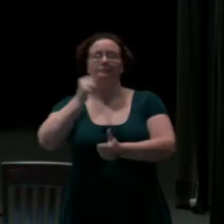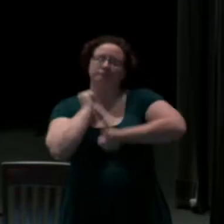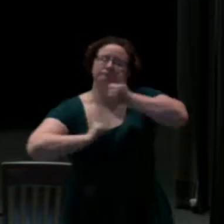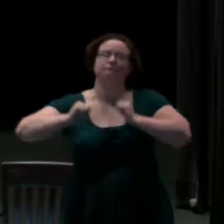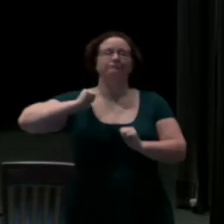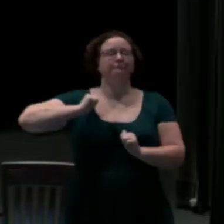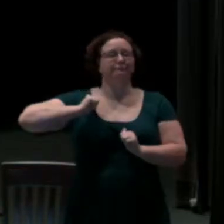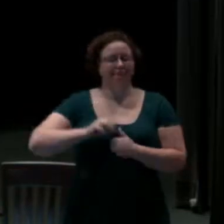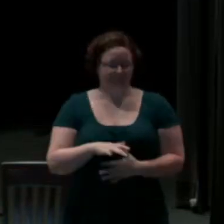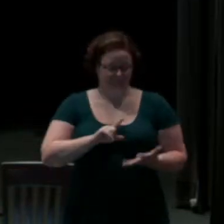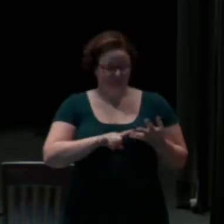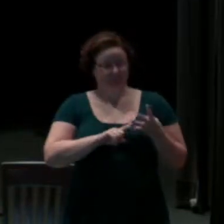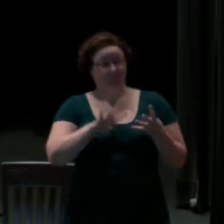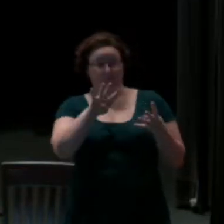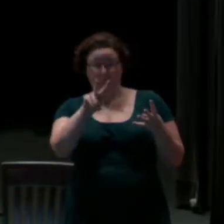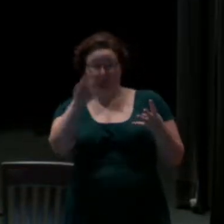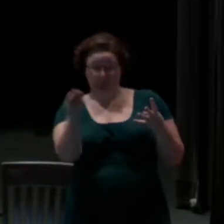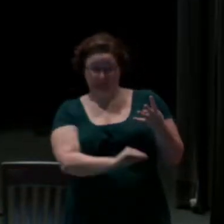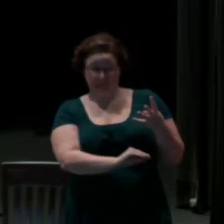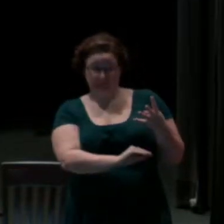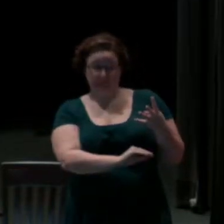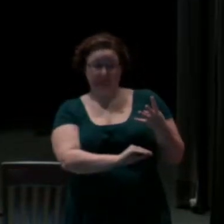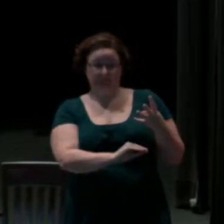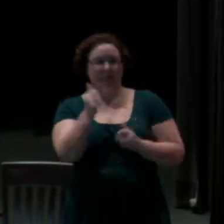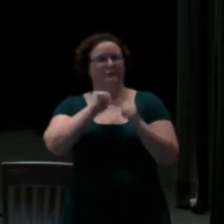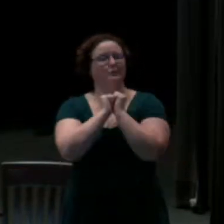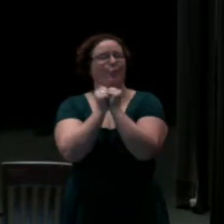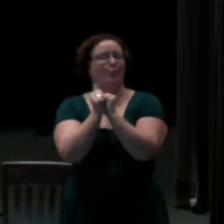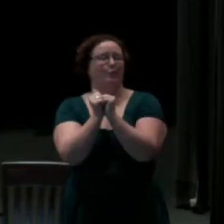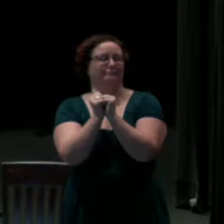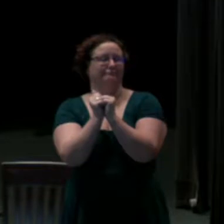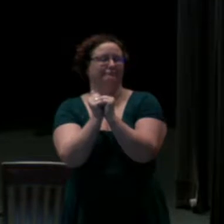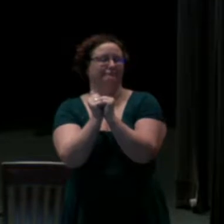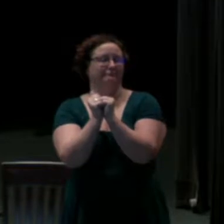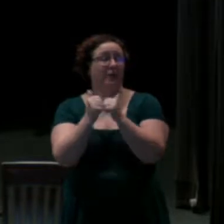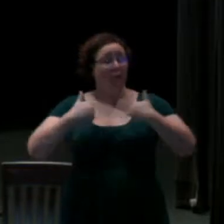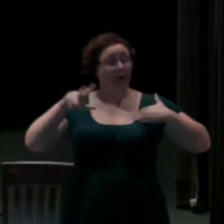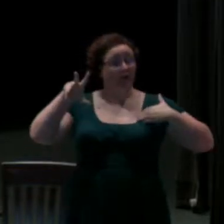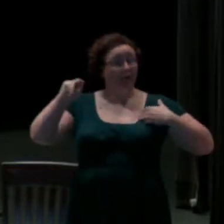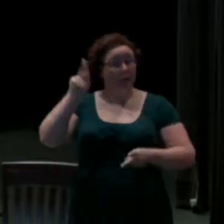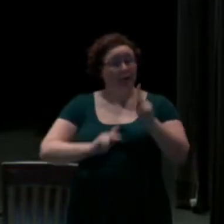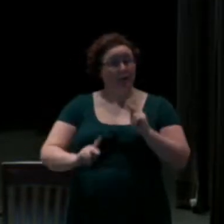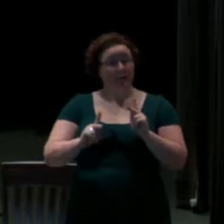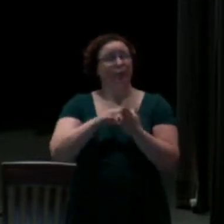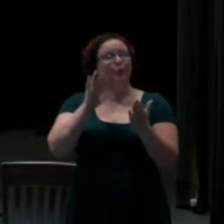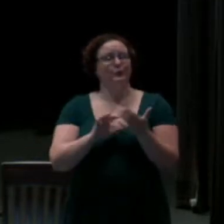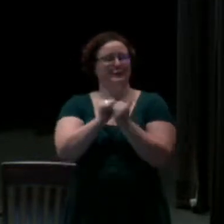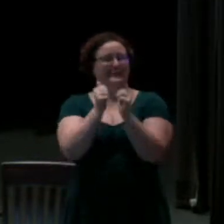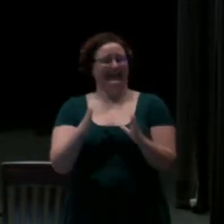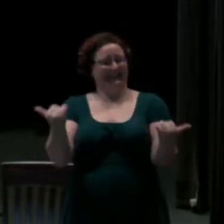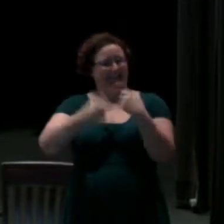and music, and 42% of you were involved in sports in high school. And we have 30 of you who will be student athletes this